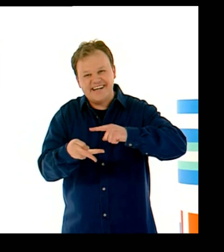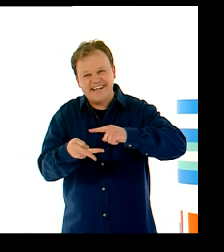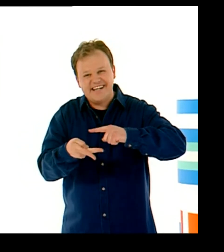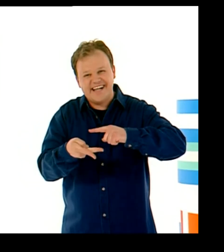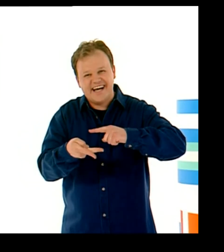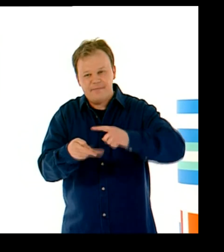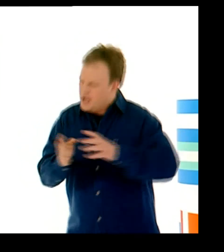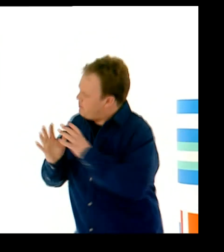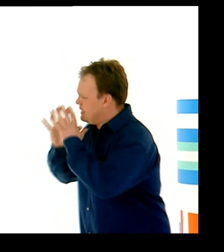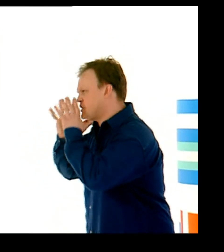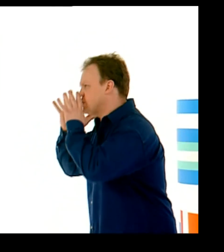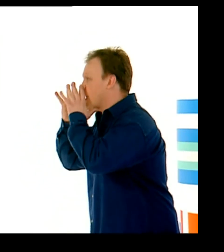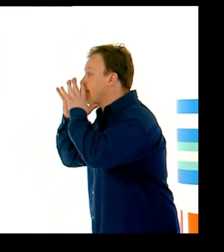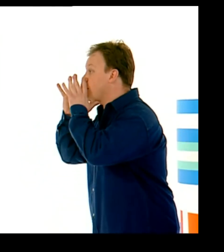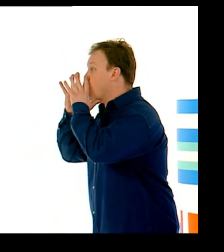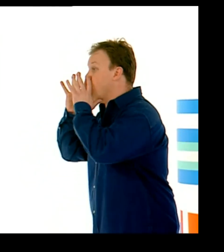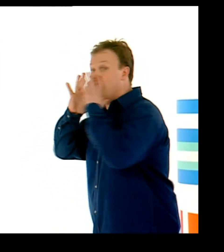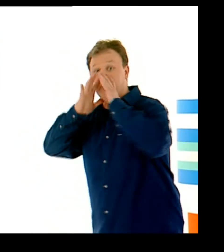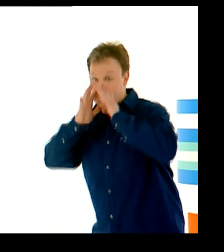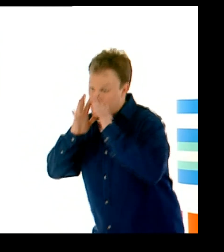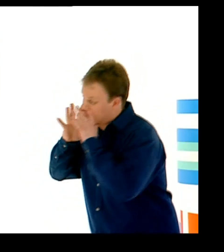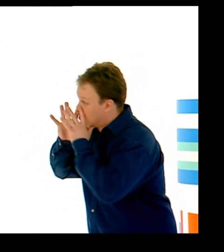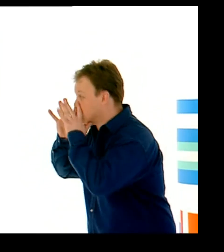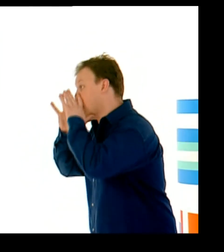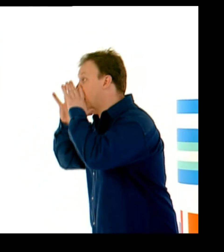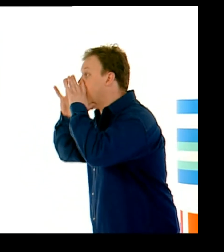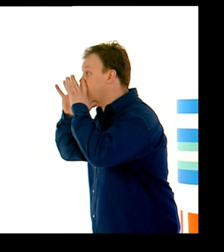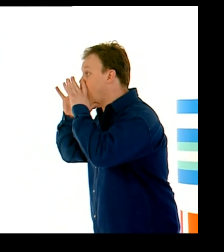Tumble. Mr. Tumble, Mr. Tumble.